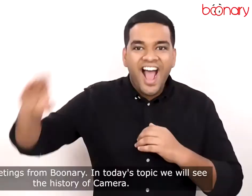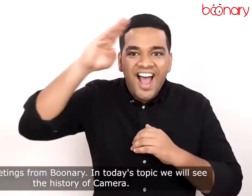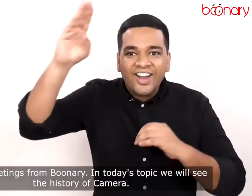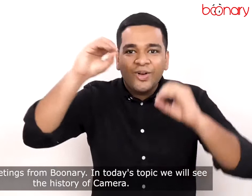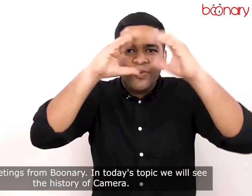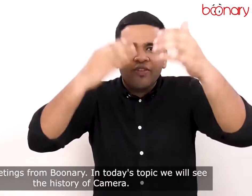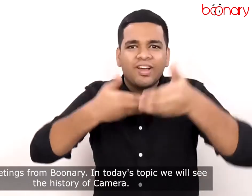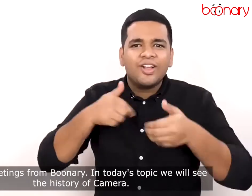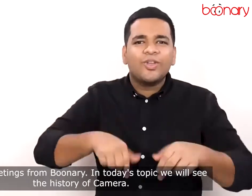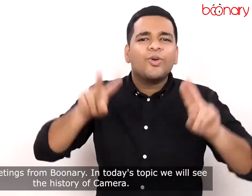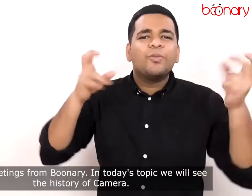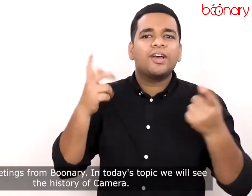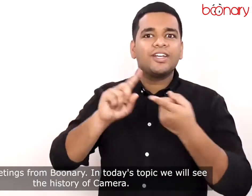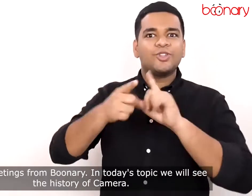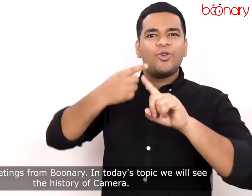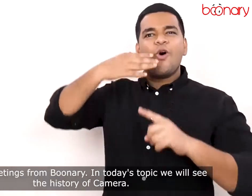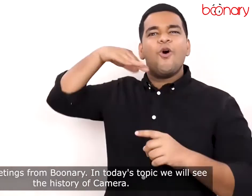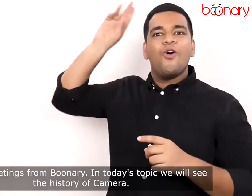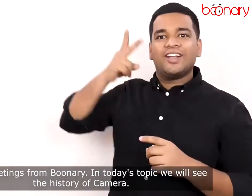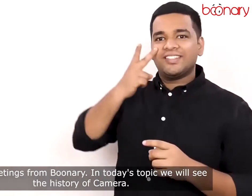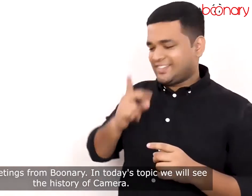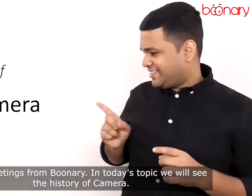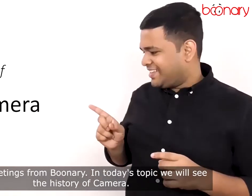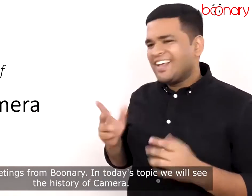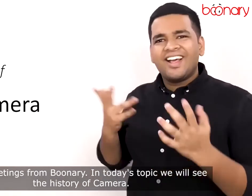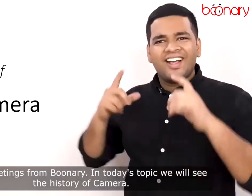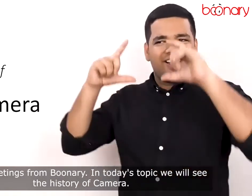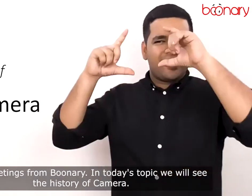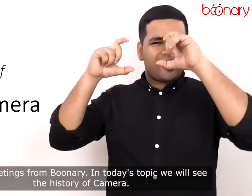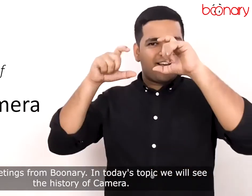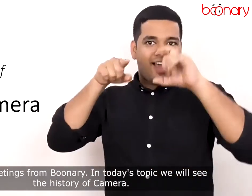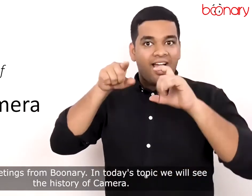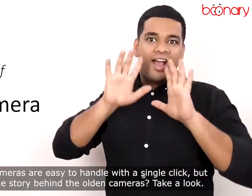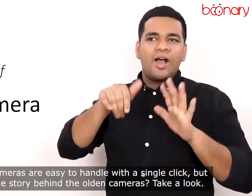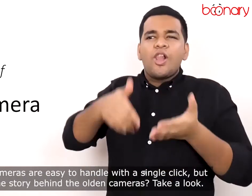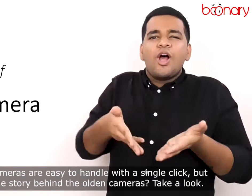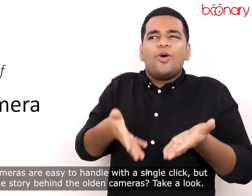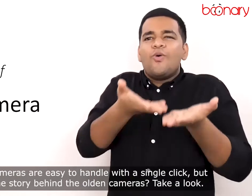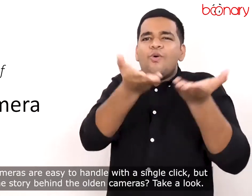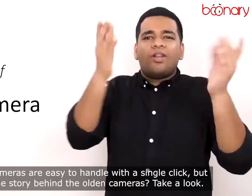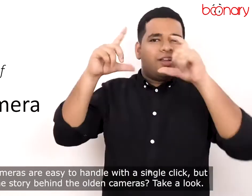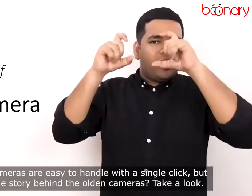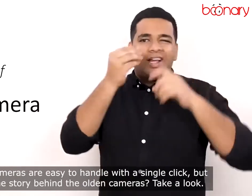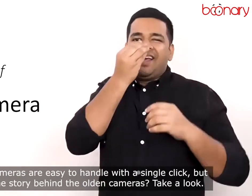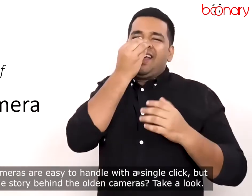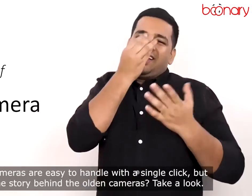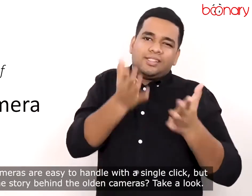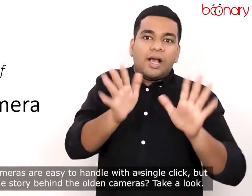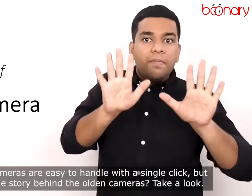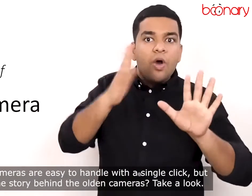Hello, greetings from Boonri. In today's topic, we will see the history of camera. Today's cameras are easy to handle with a single click.